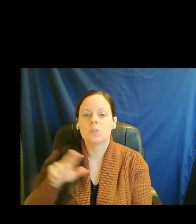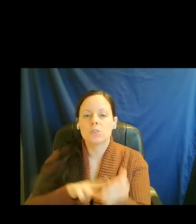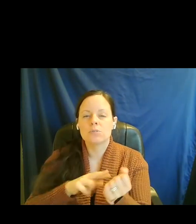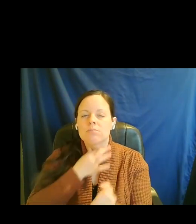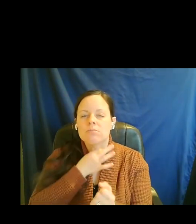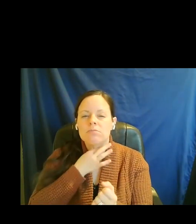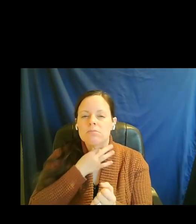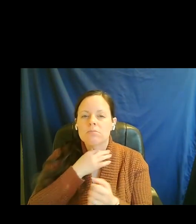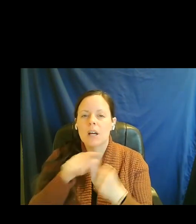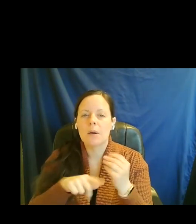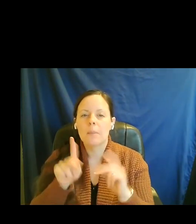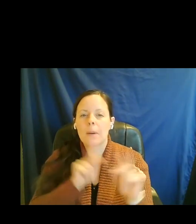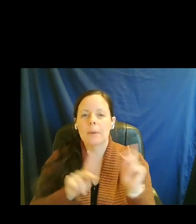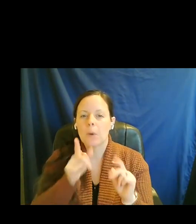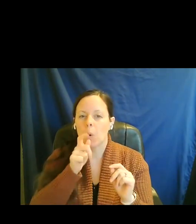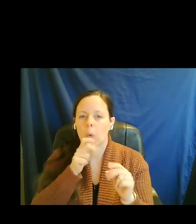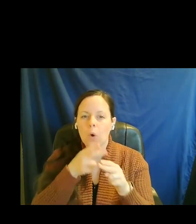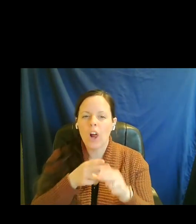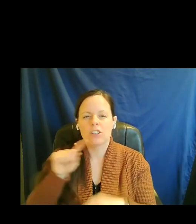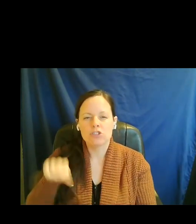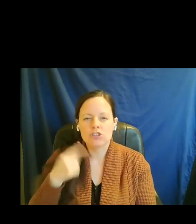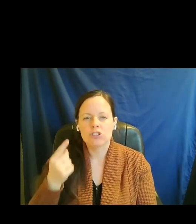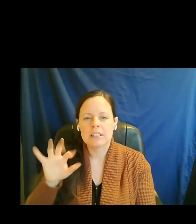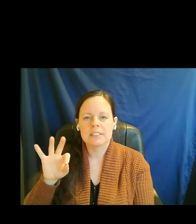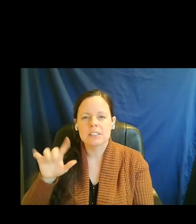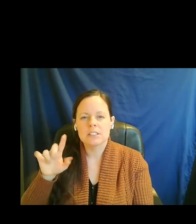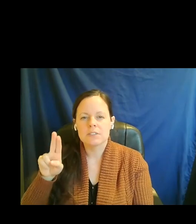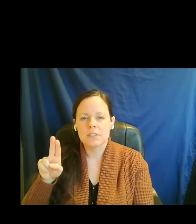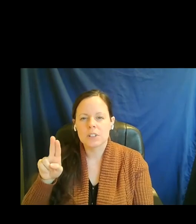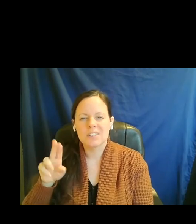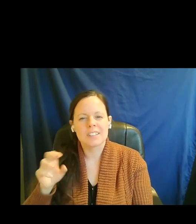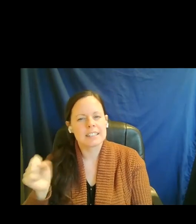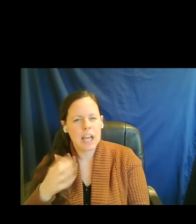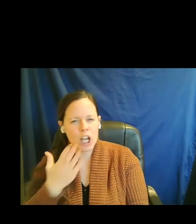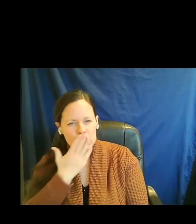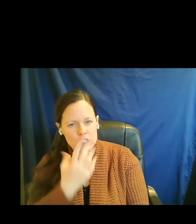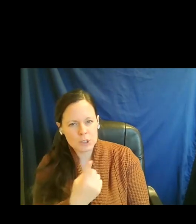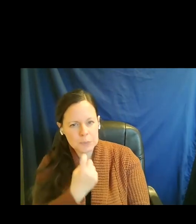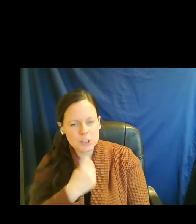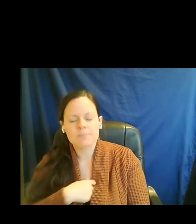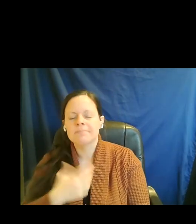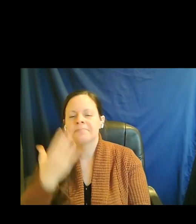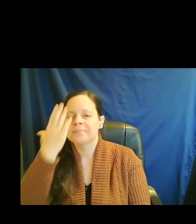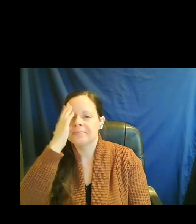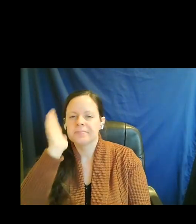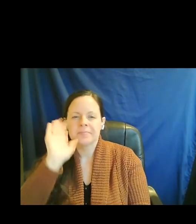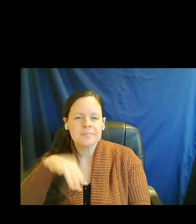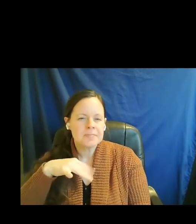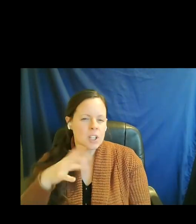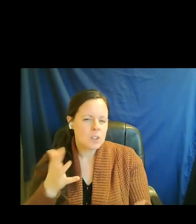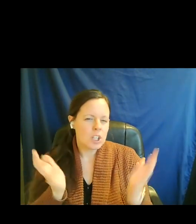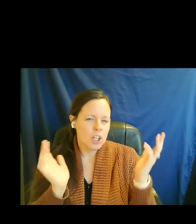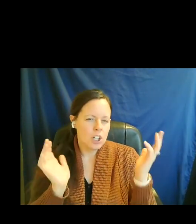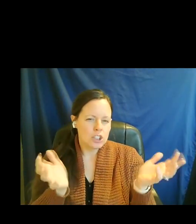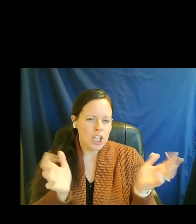call COVID just the flu. Yeah, that's a good question. I was talking with